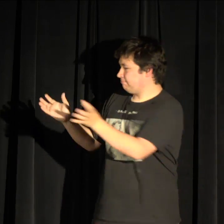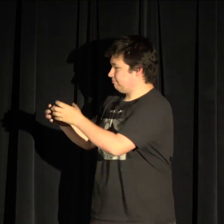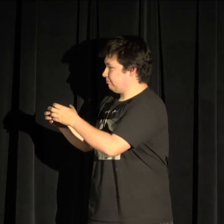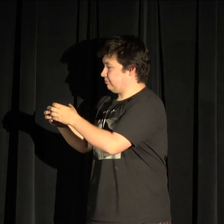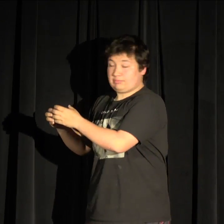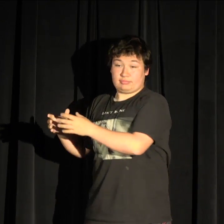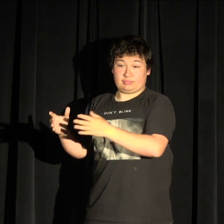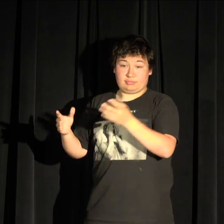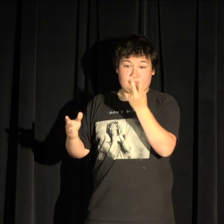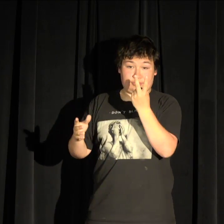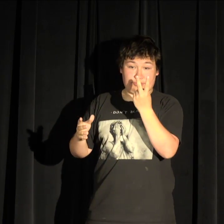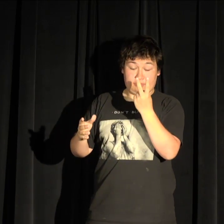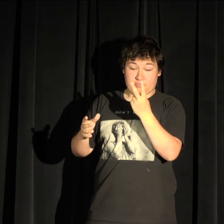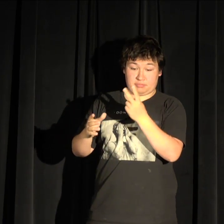We have two separate groups.